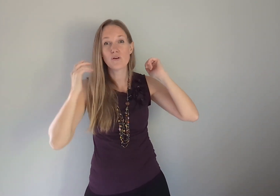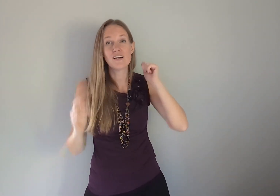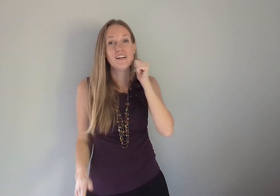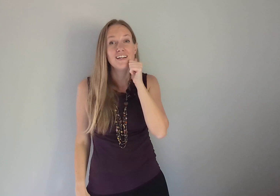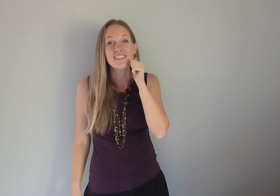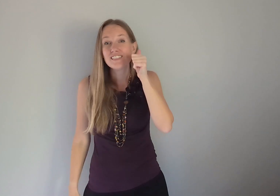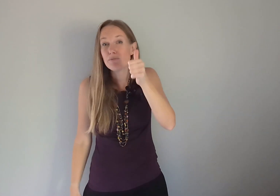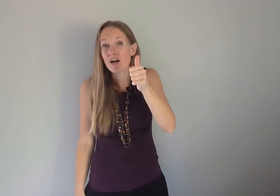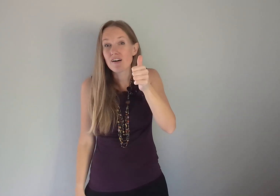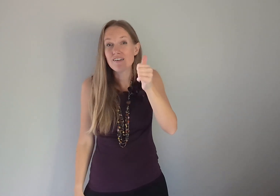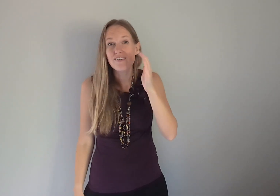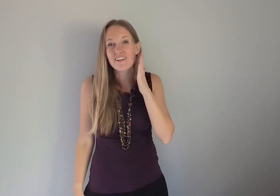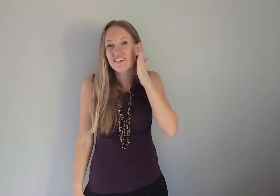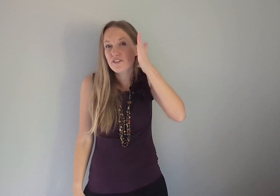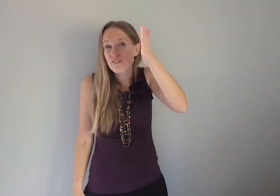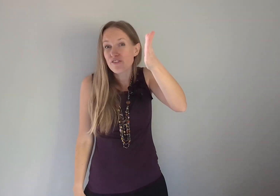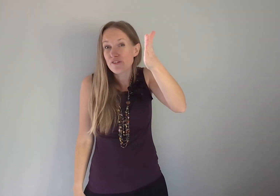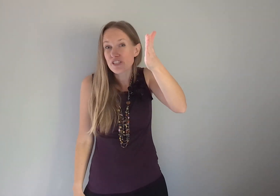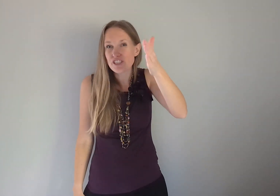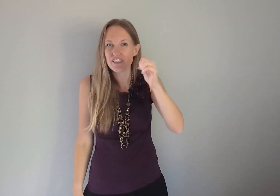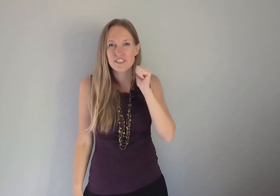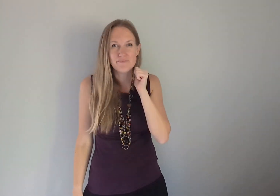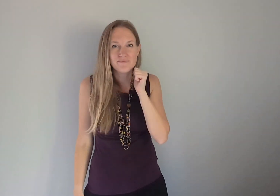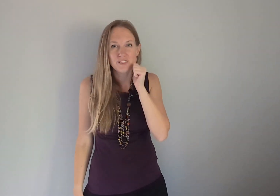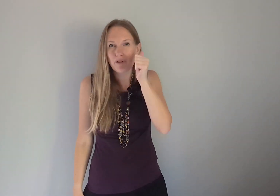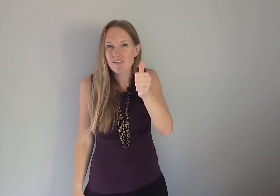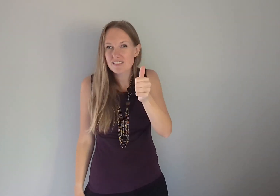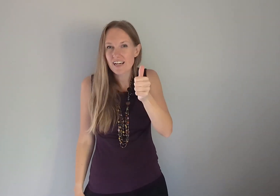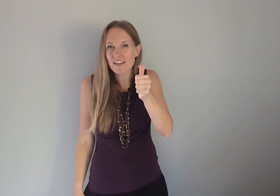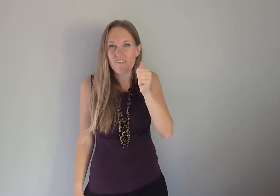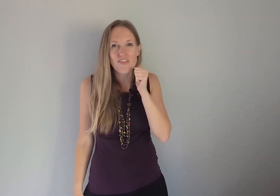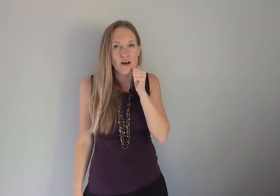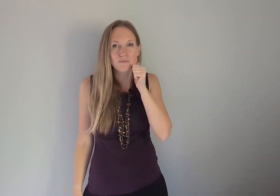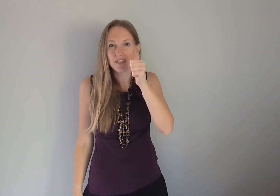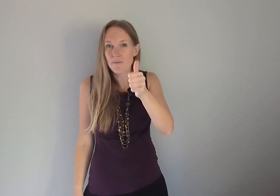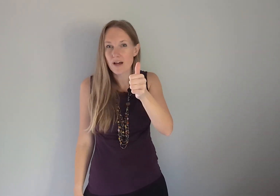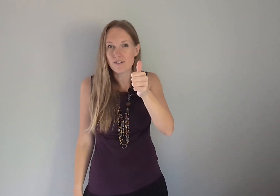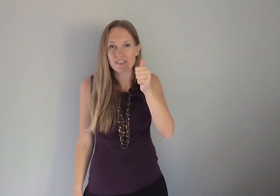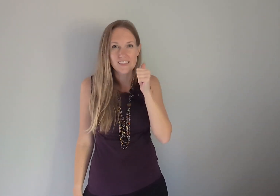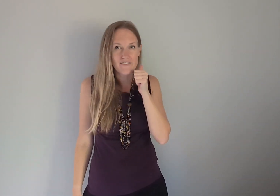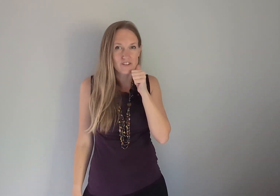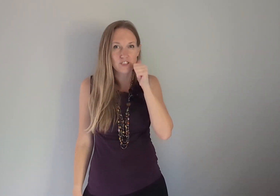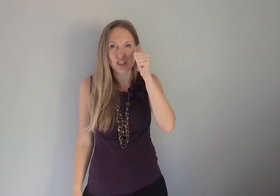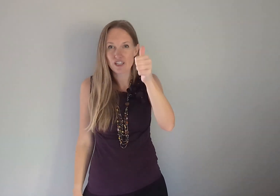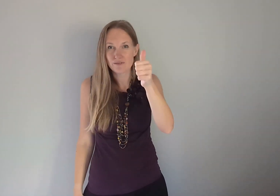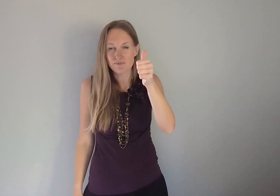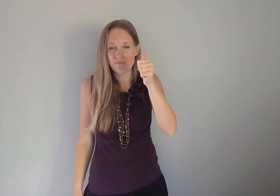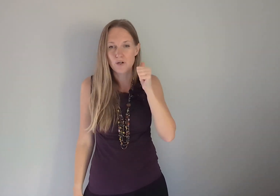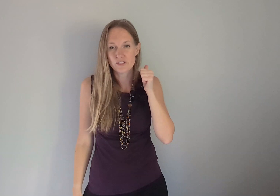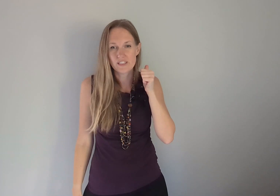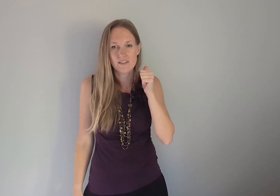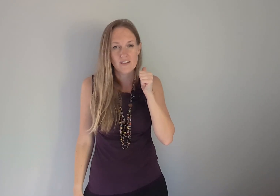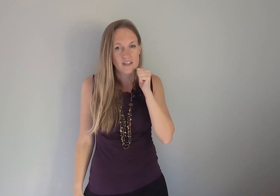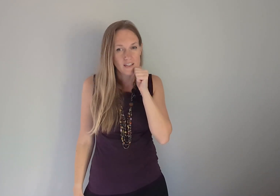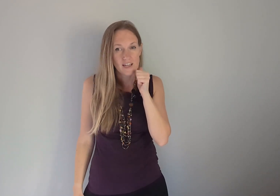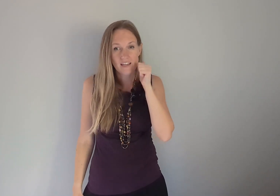for tomorrow, or you could do the future too. Tomorrow is kind of the thumbs up out in that future motion. Okay,